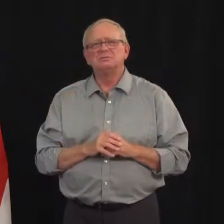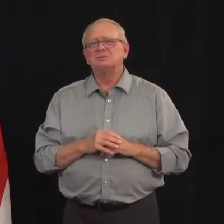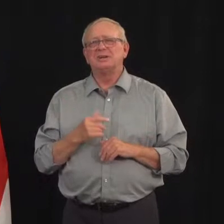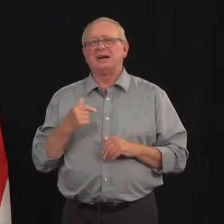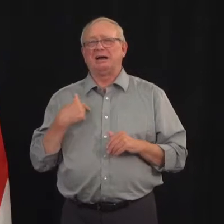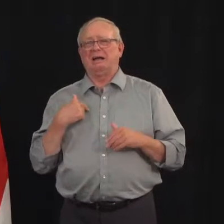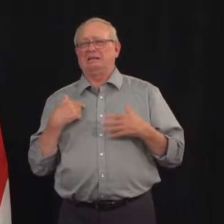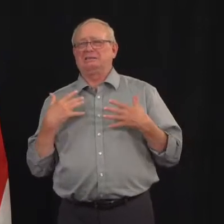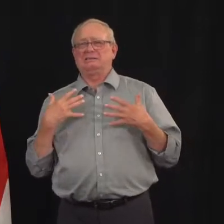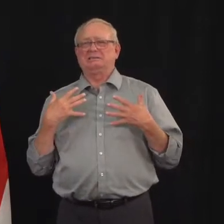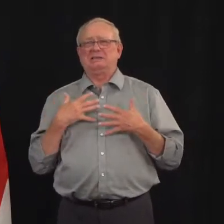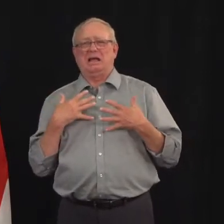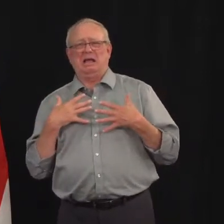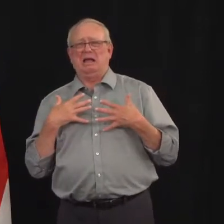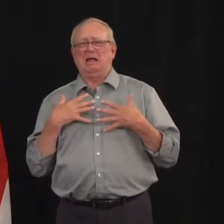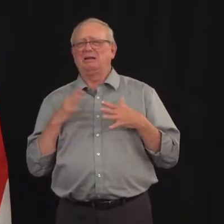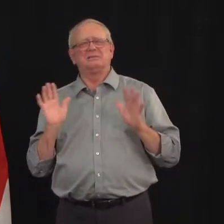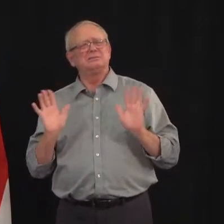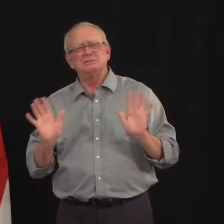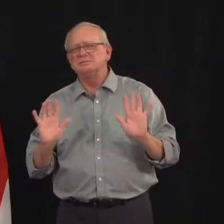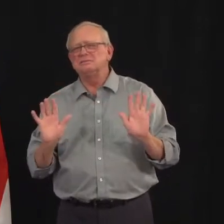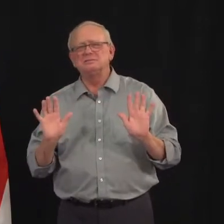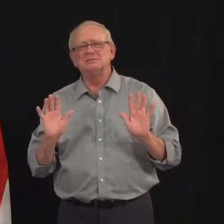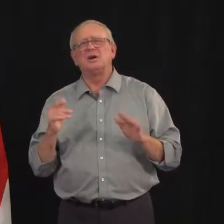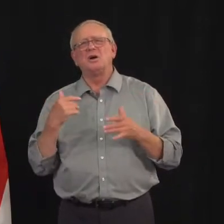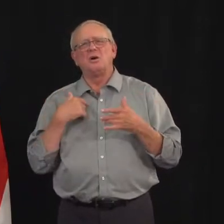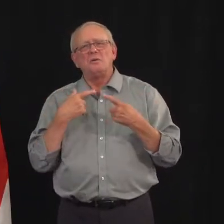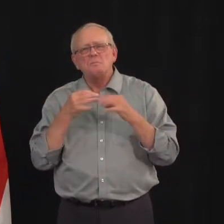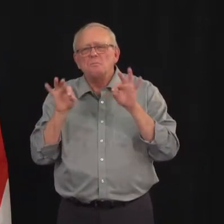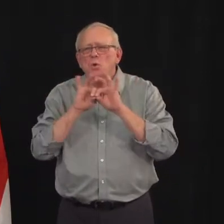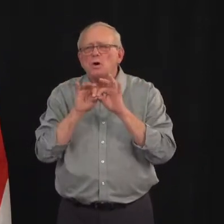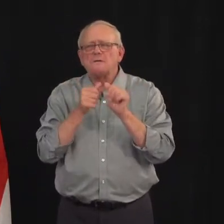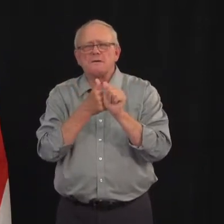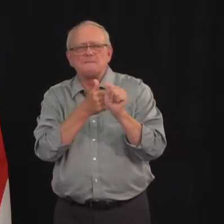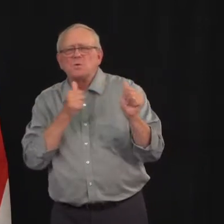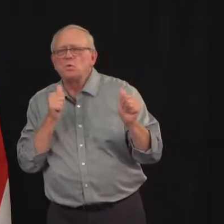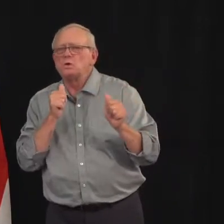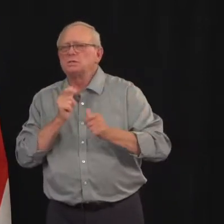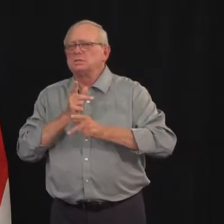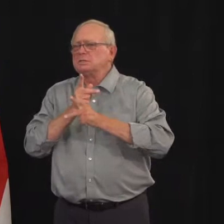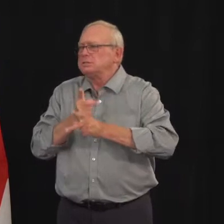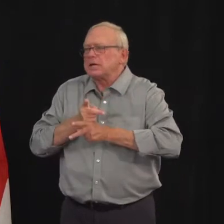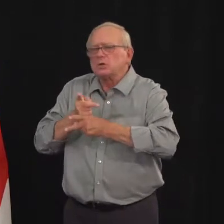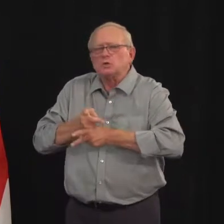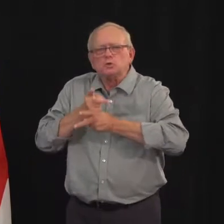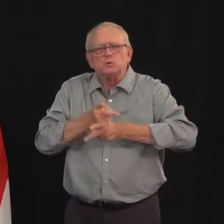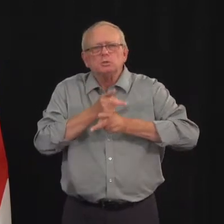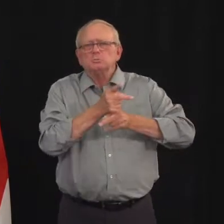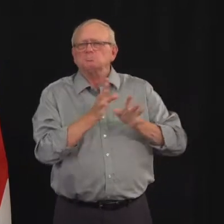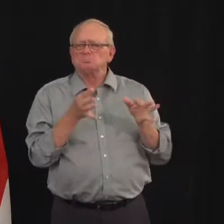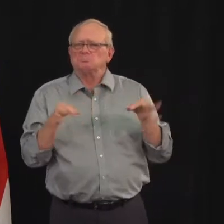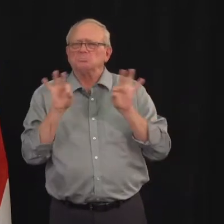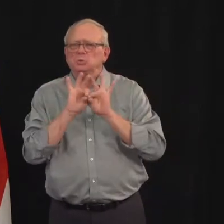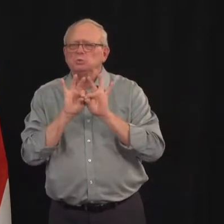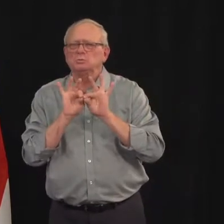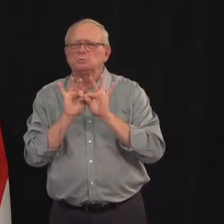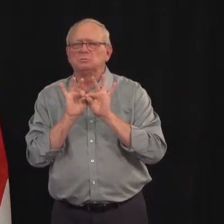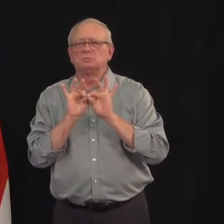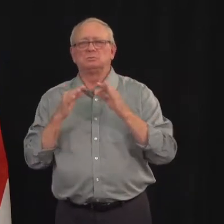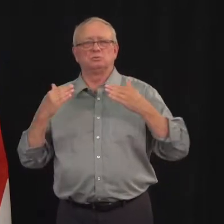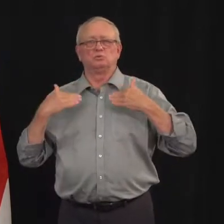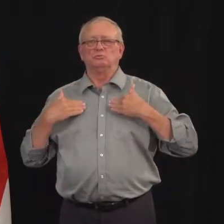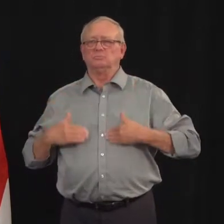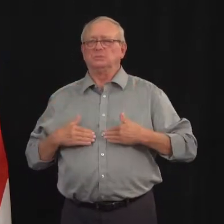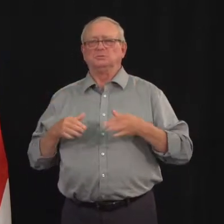fear-mongering. As much as possible, we need to support each other to meet our needs for human connection, meaningful employment,